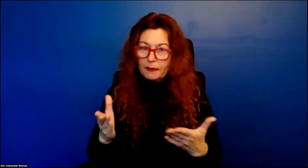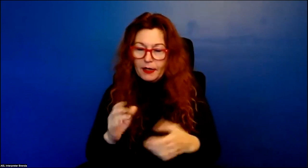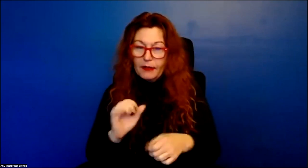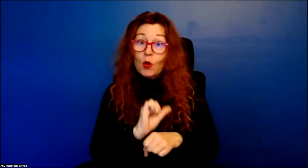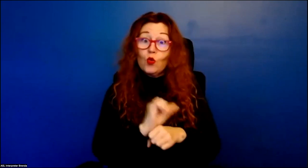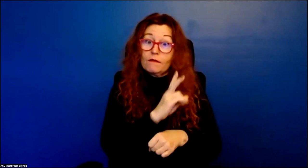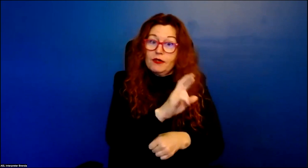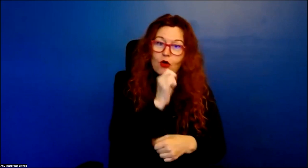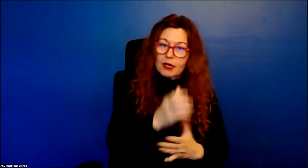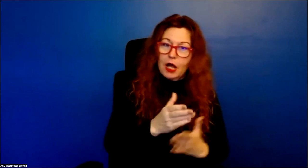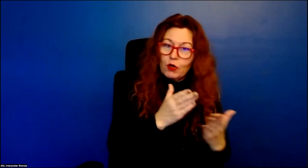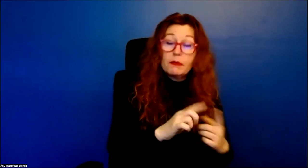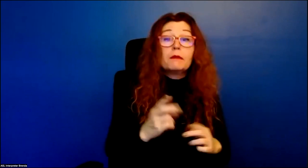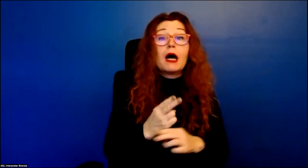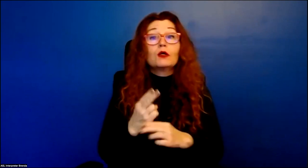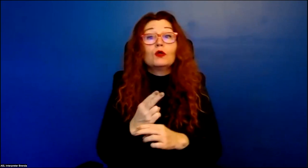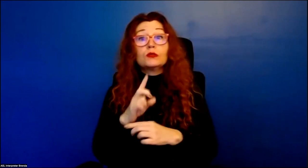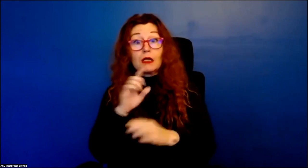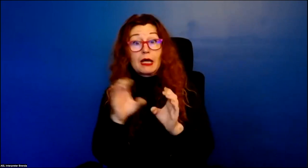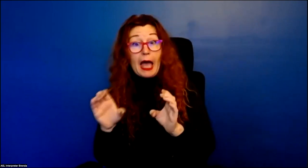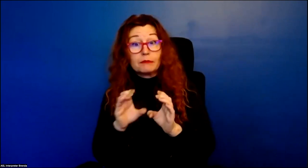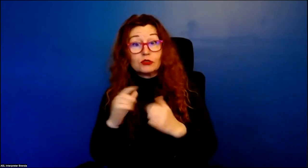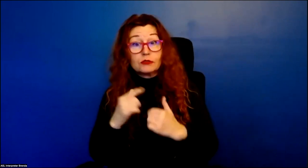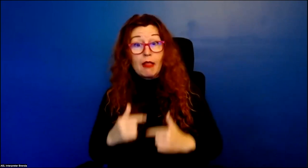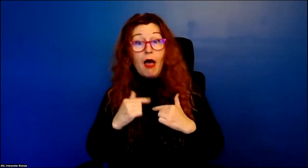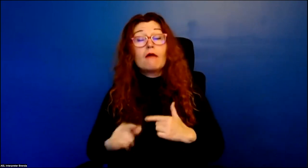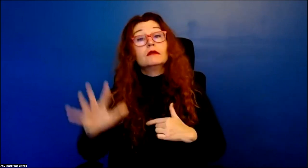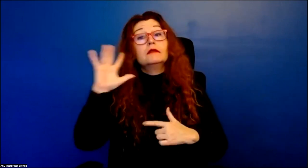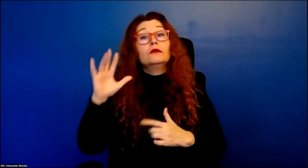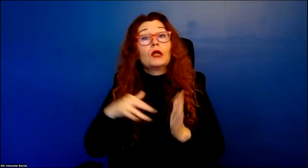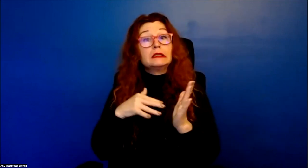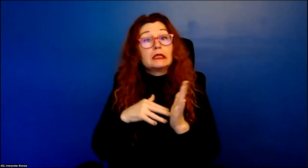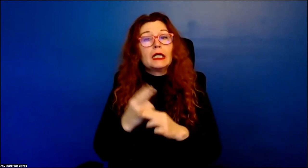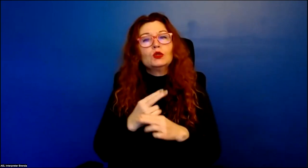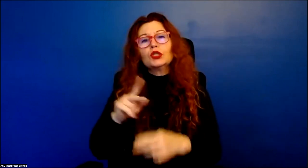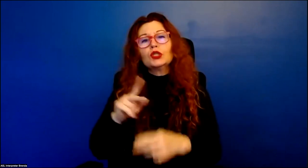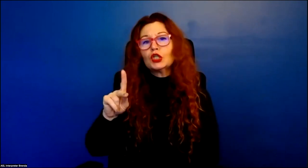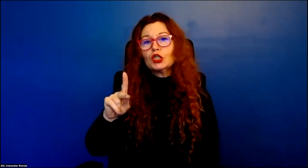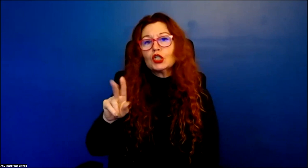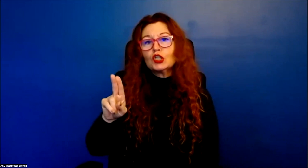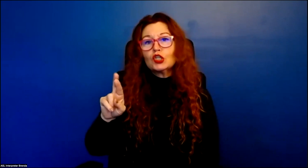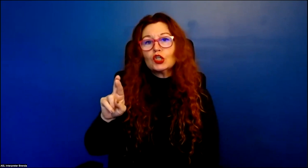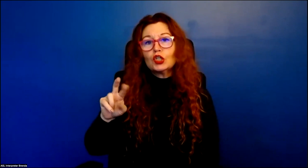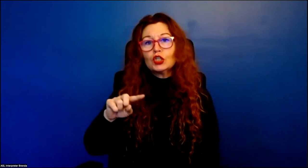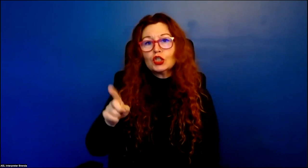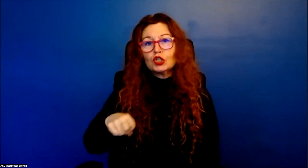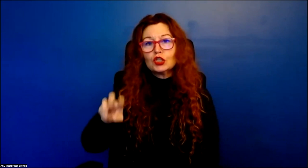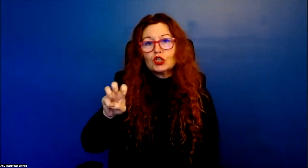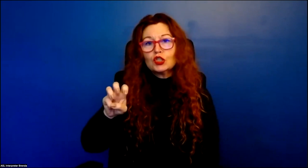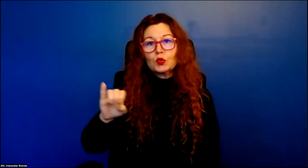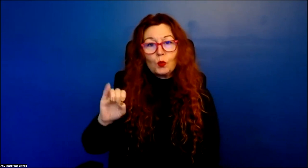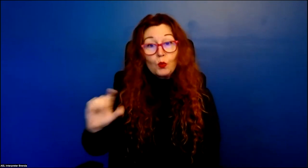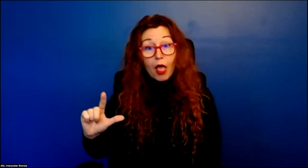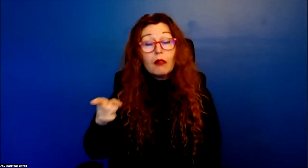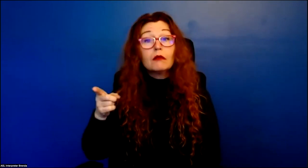everything. When I was in school, I would use Kurzweil that did it read your textbooks out loud. So when I was stuck